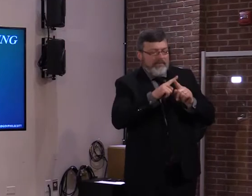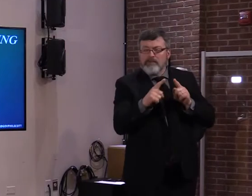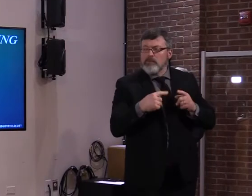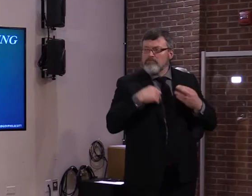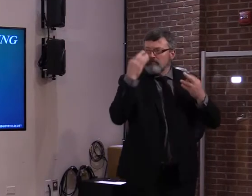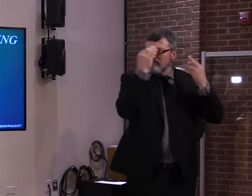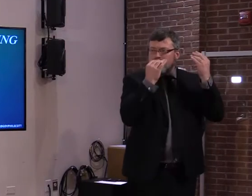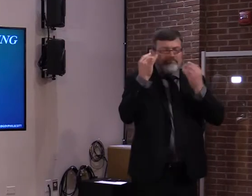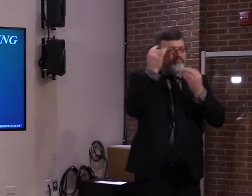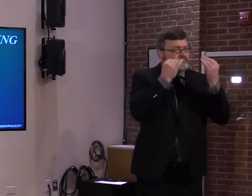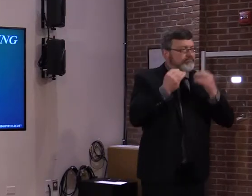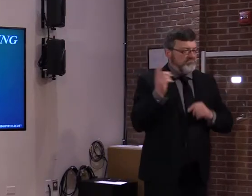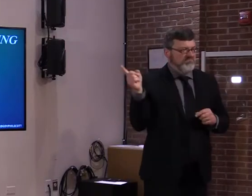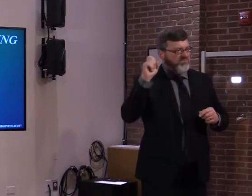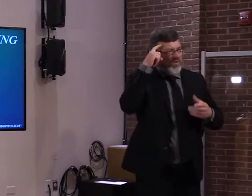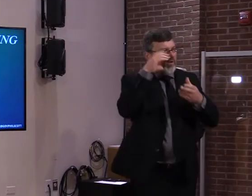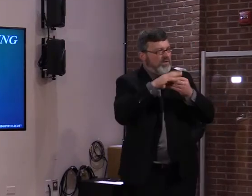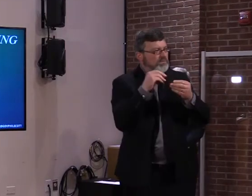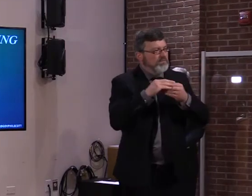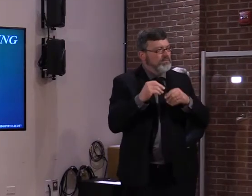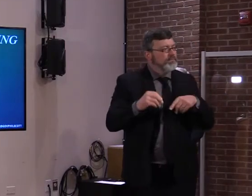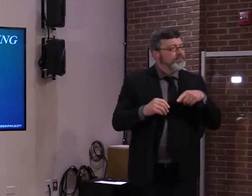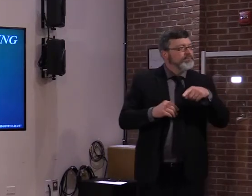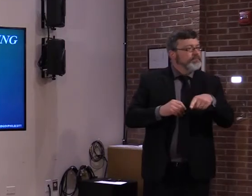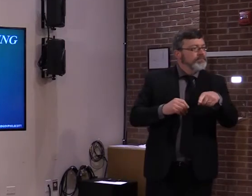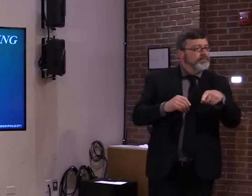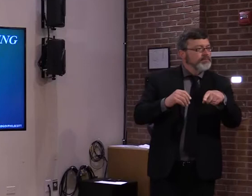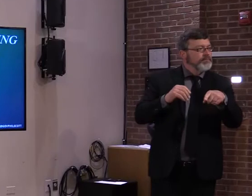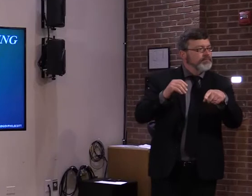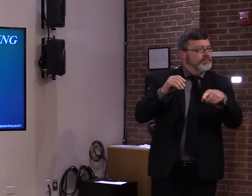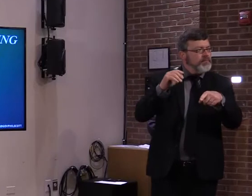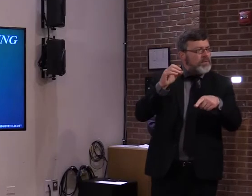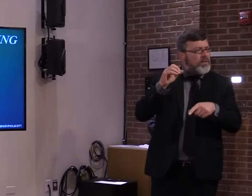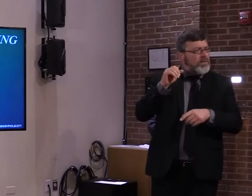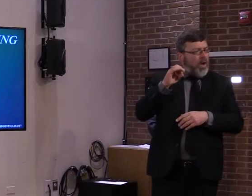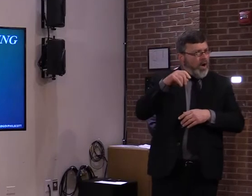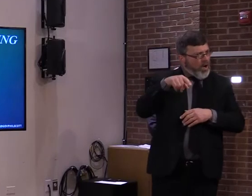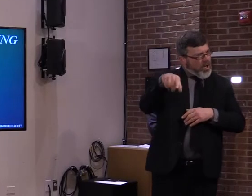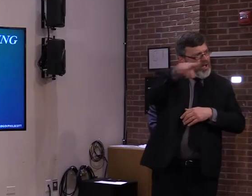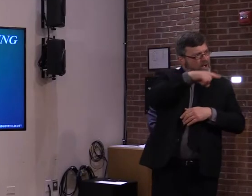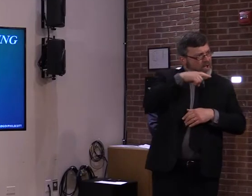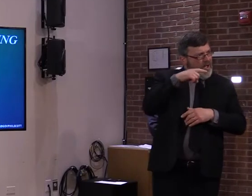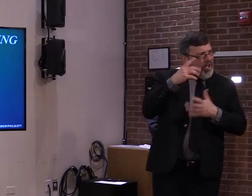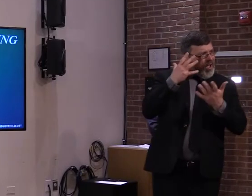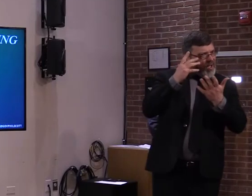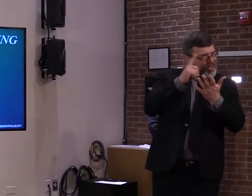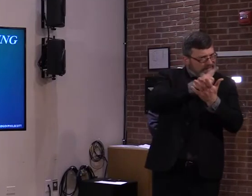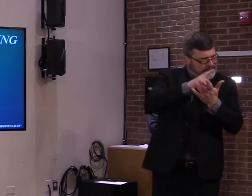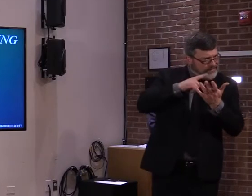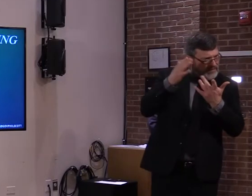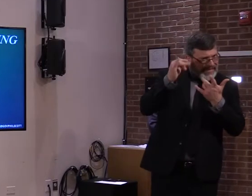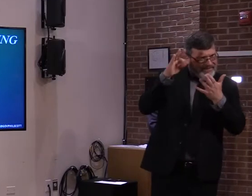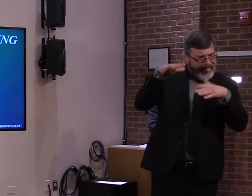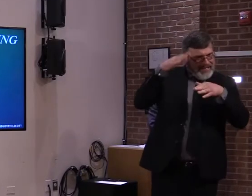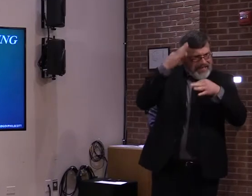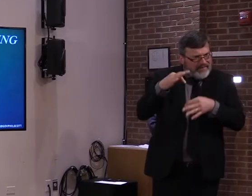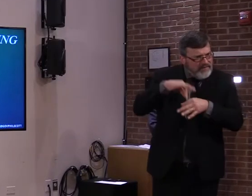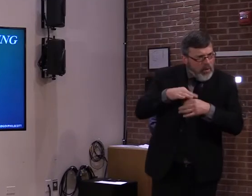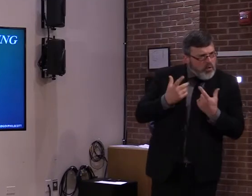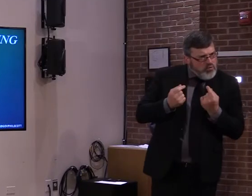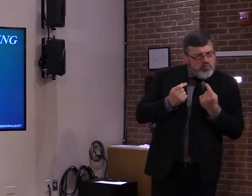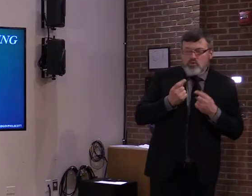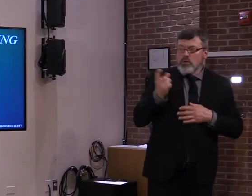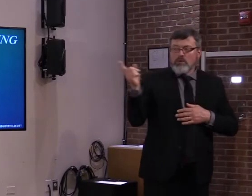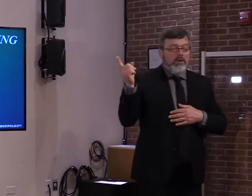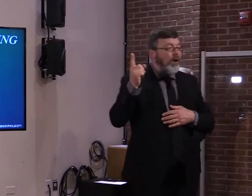Well, we're just giving them our perspective and why you know, want to communicate that. I think that's